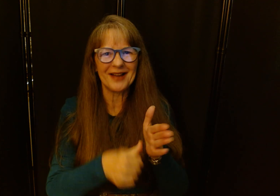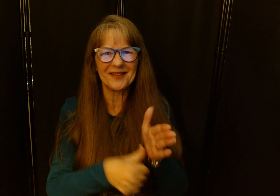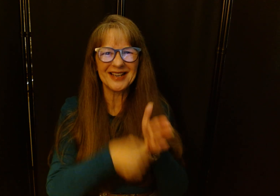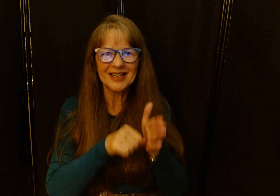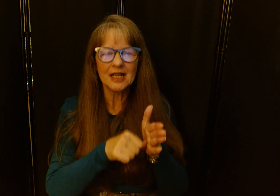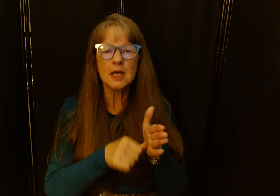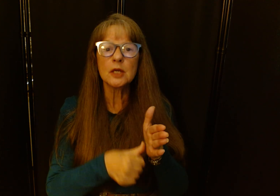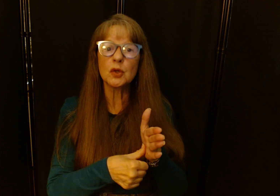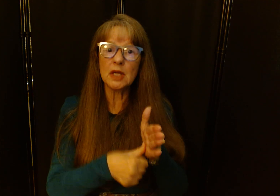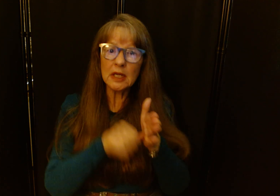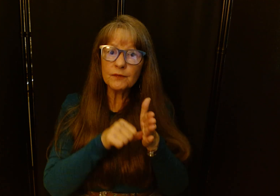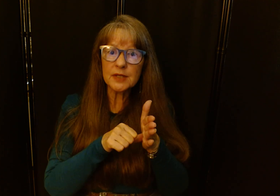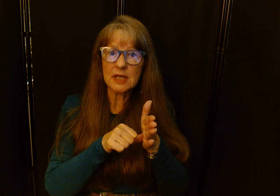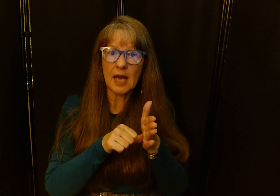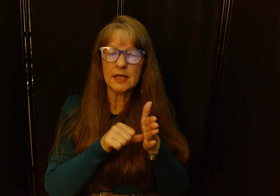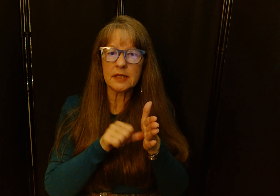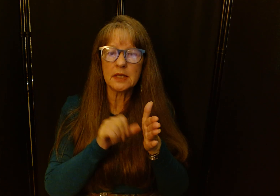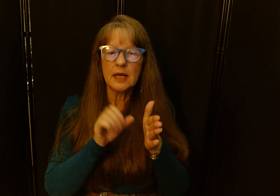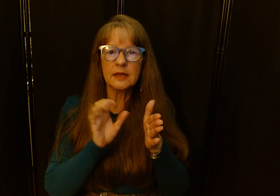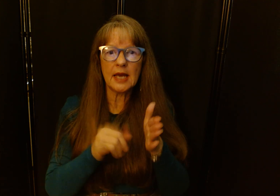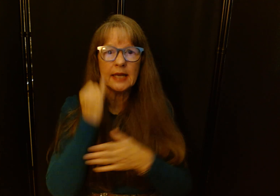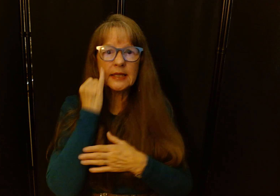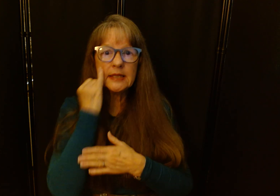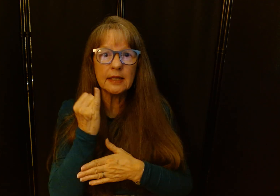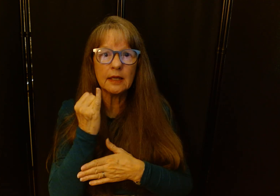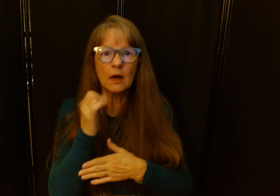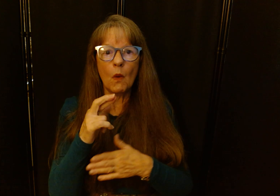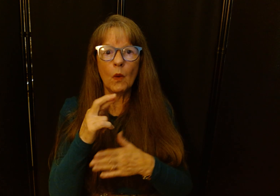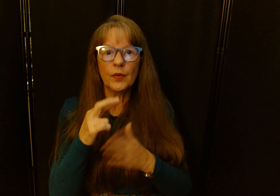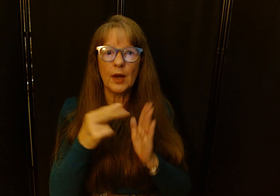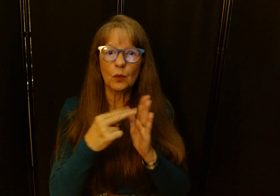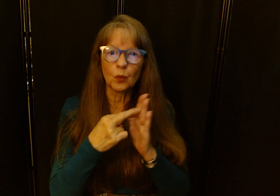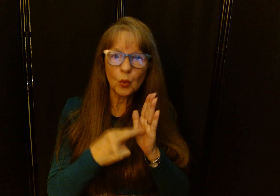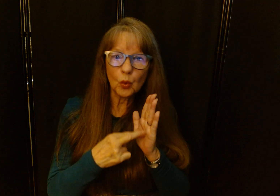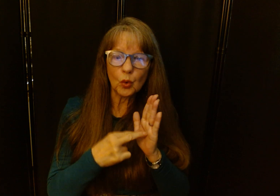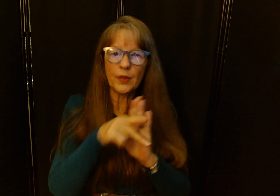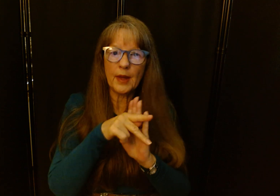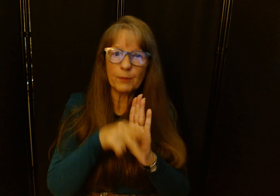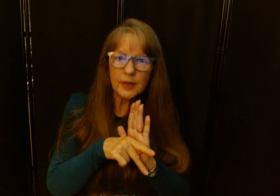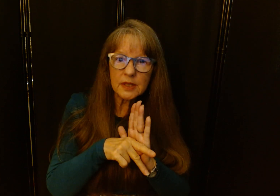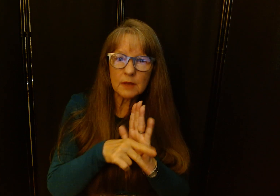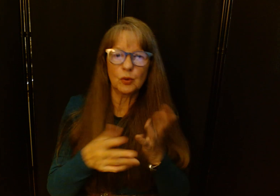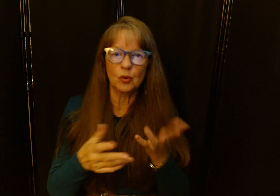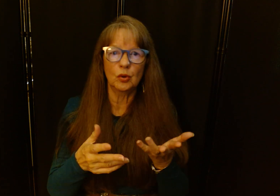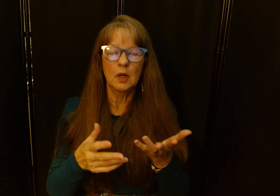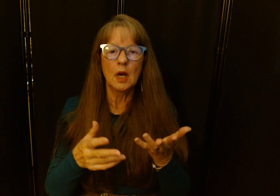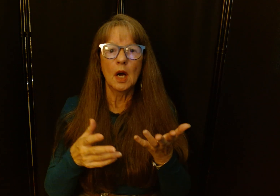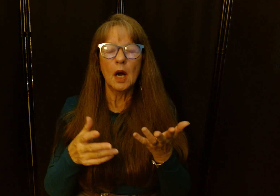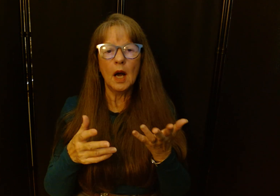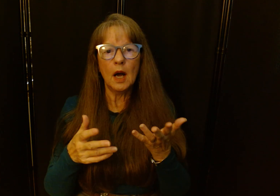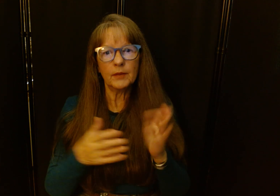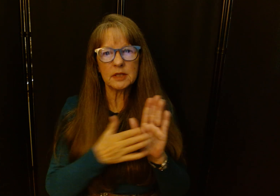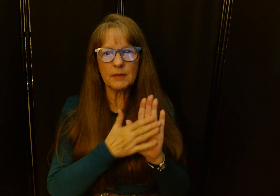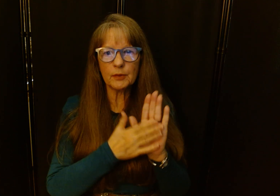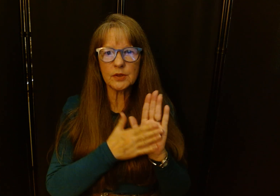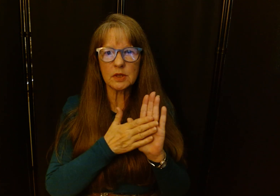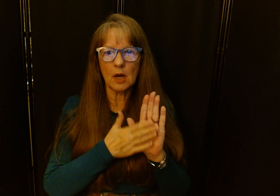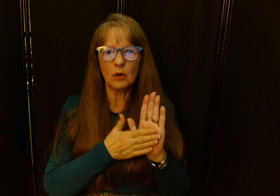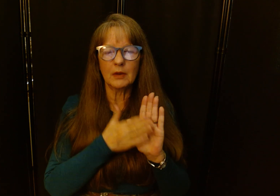right? So to emphasize that idea, or that rule, or that principle. Because remember, this is our, like